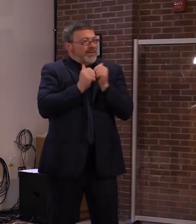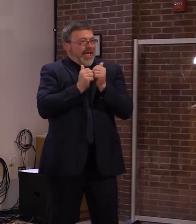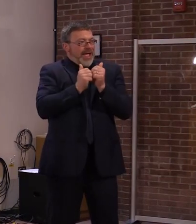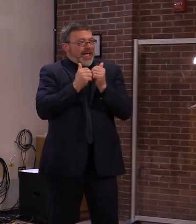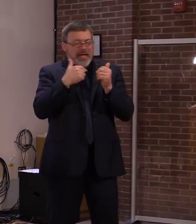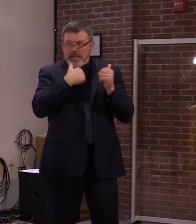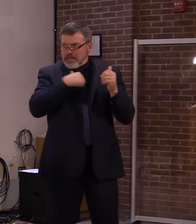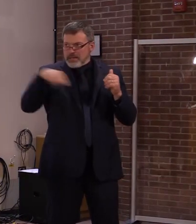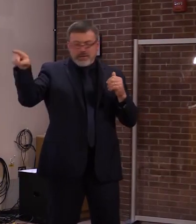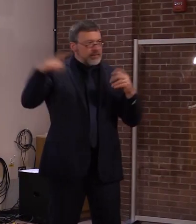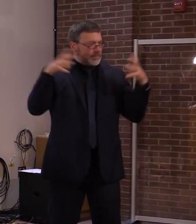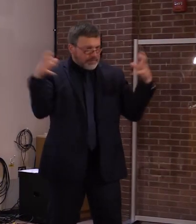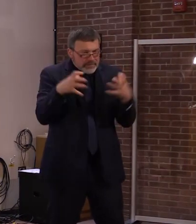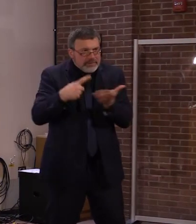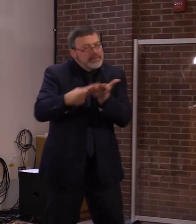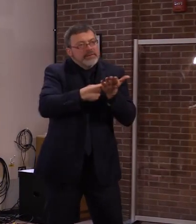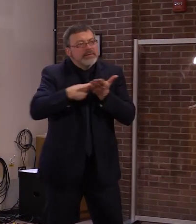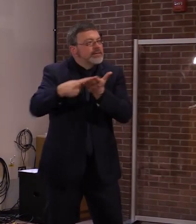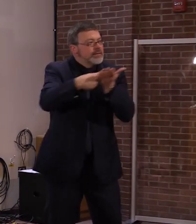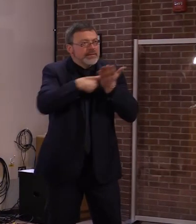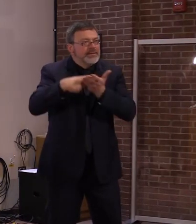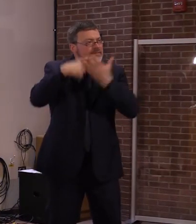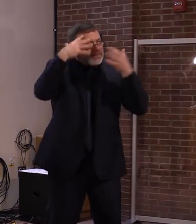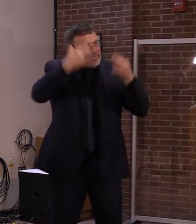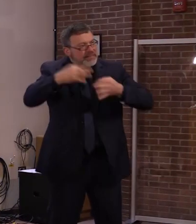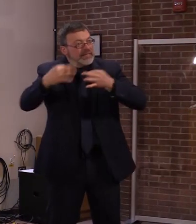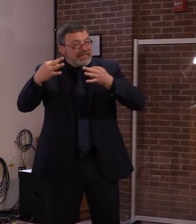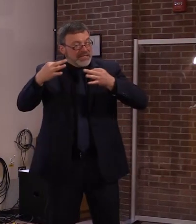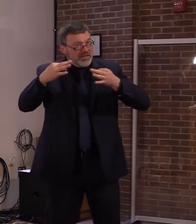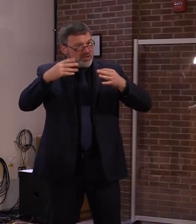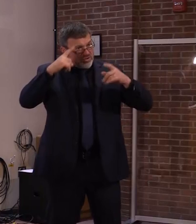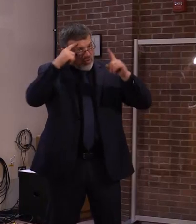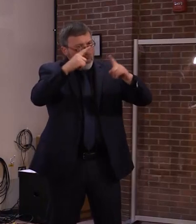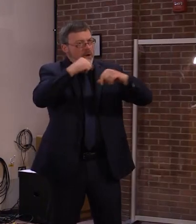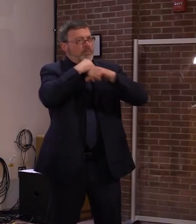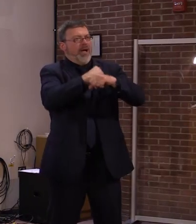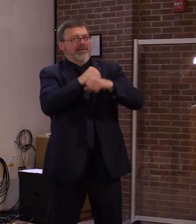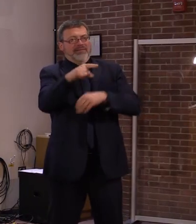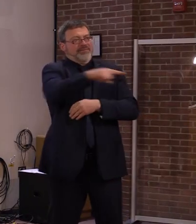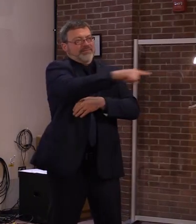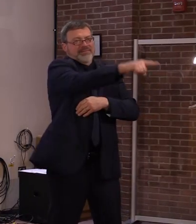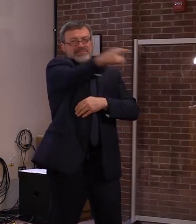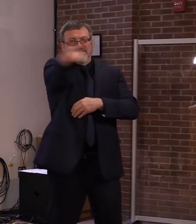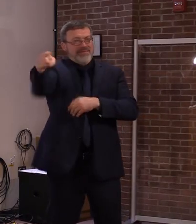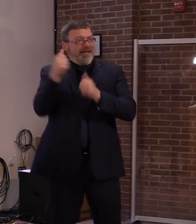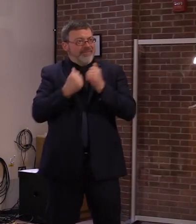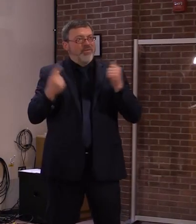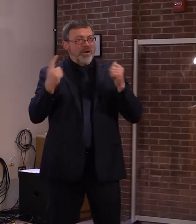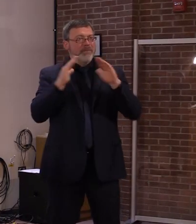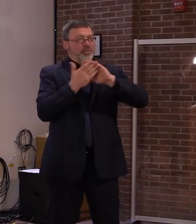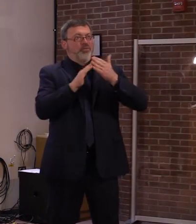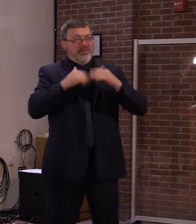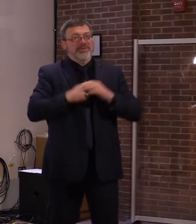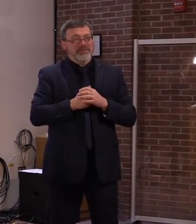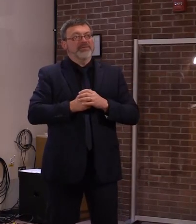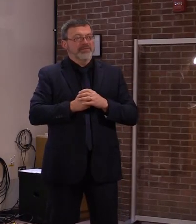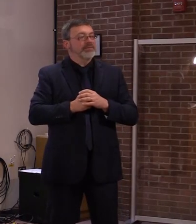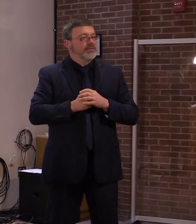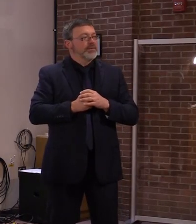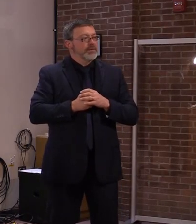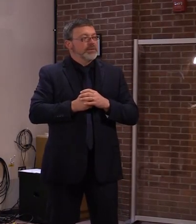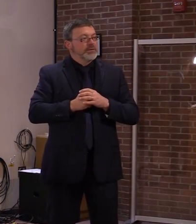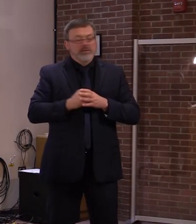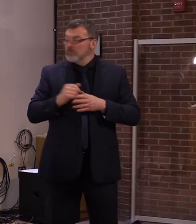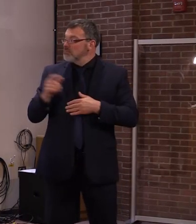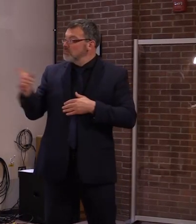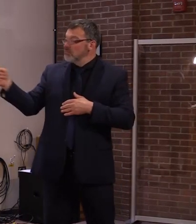our families and our friends. Looking a little bit more deeply at the cases, again, as the governor mentioned, you can see that dramatic difference